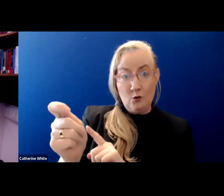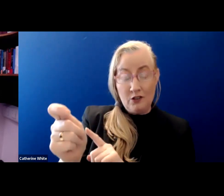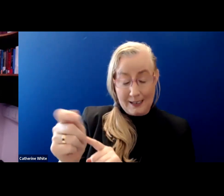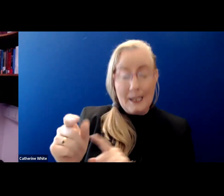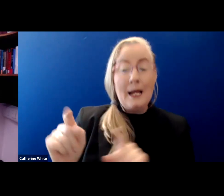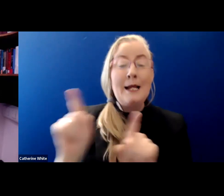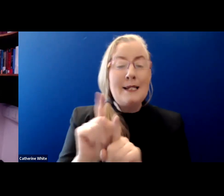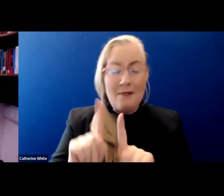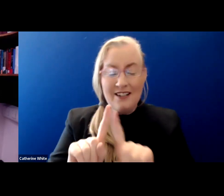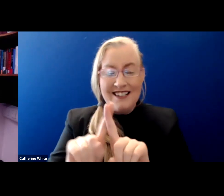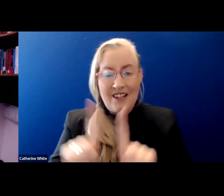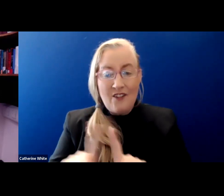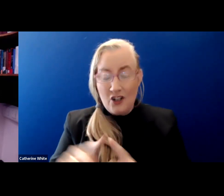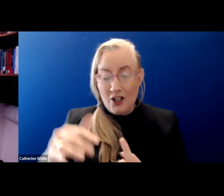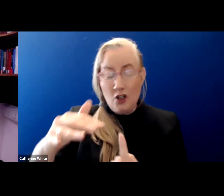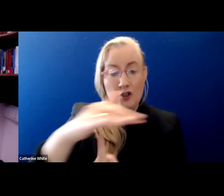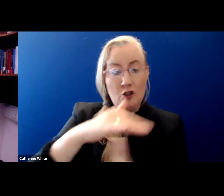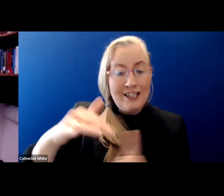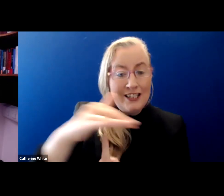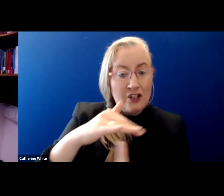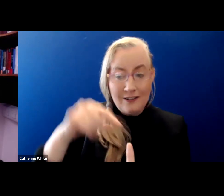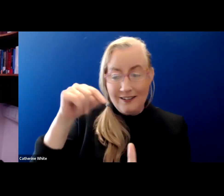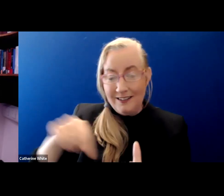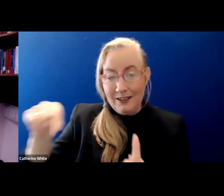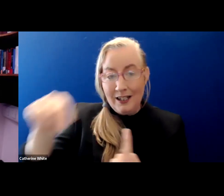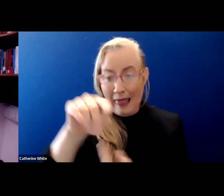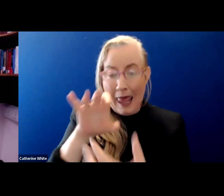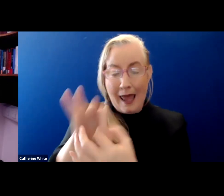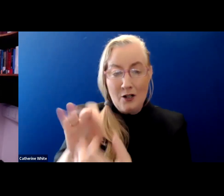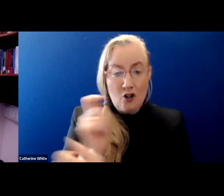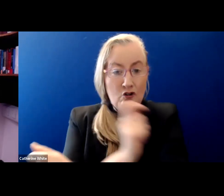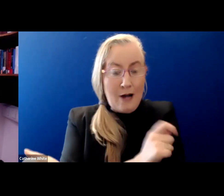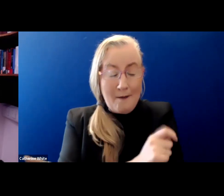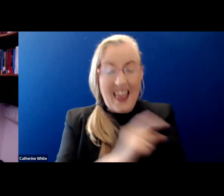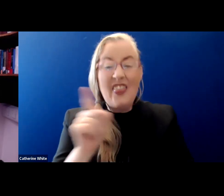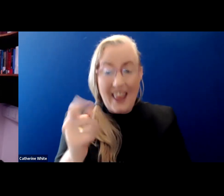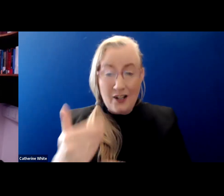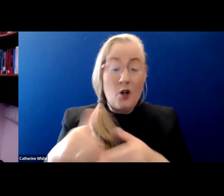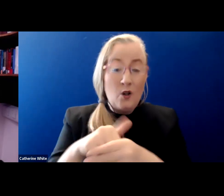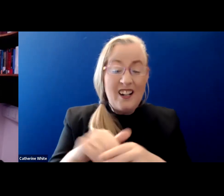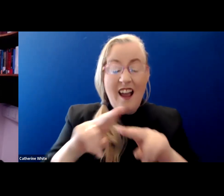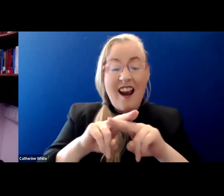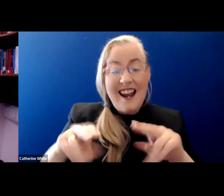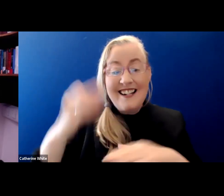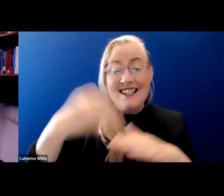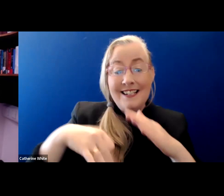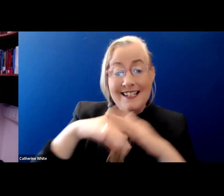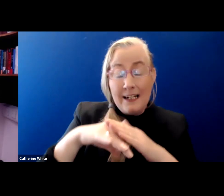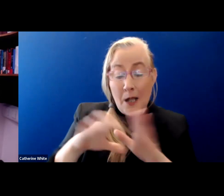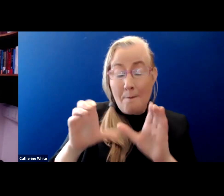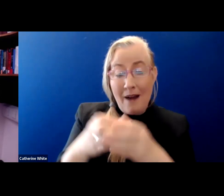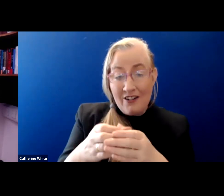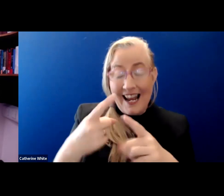the differentiated jurisdictional regime of this crime, which effectively includes non-states parties to the Rome Statute